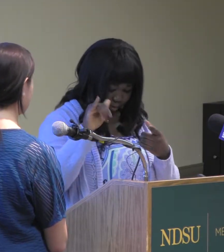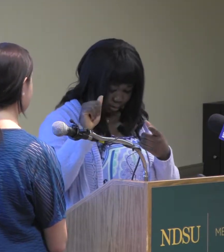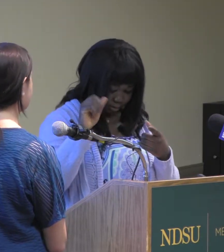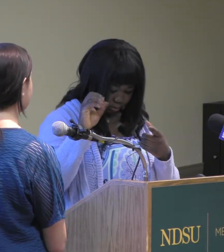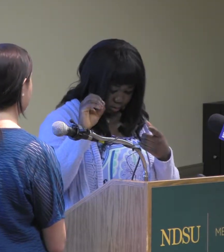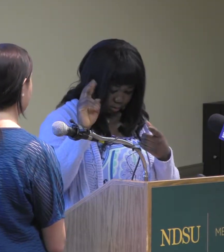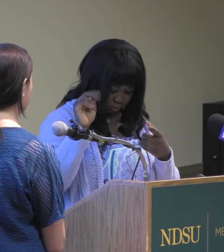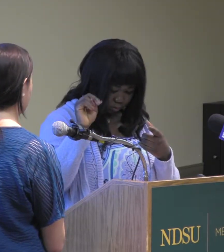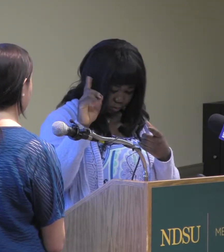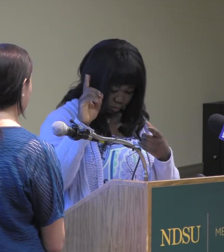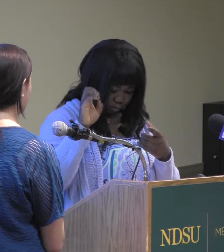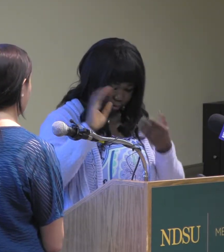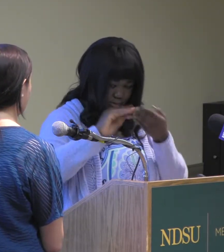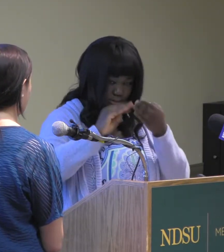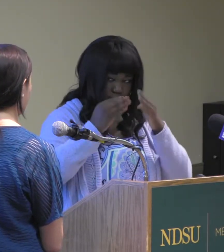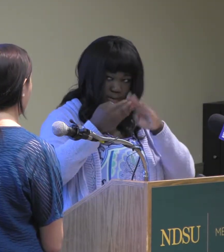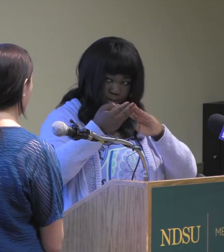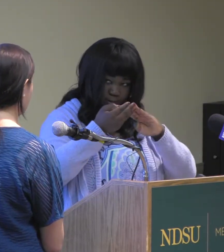off the bus